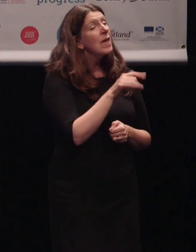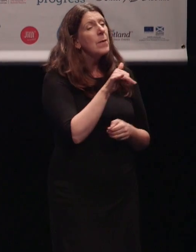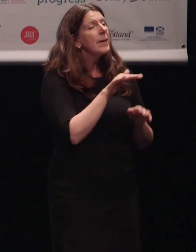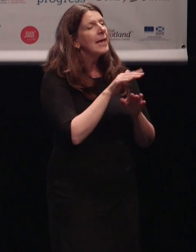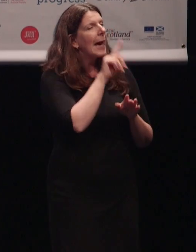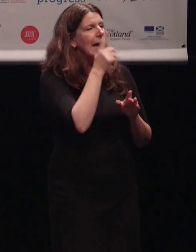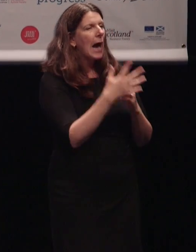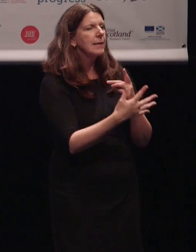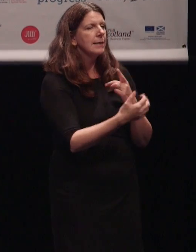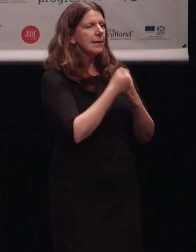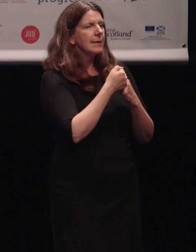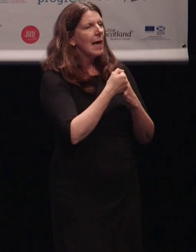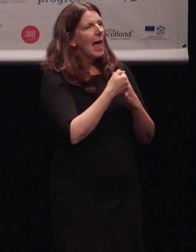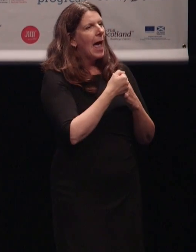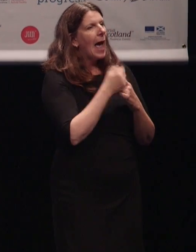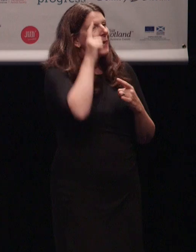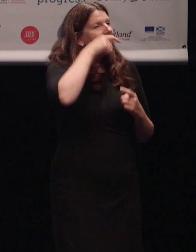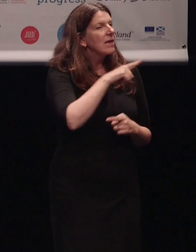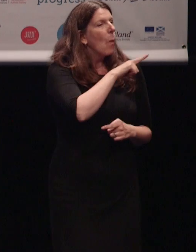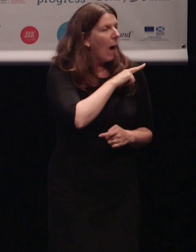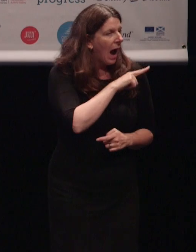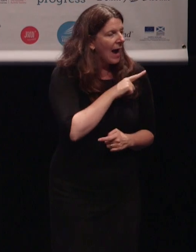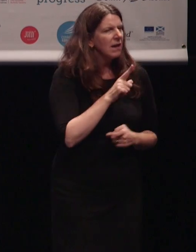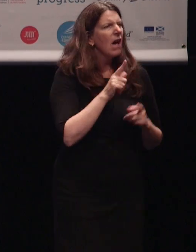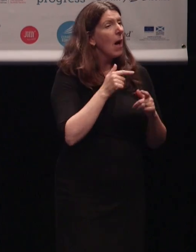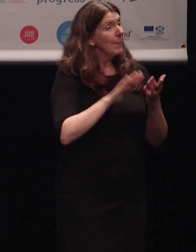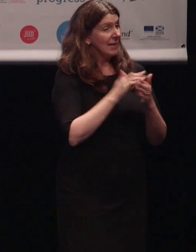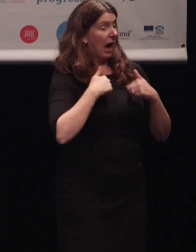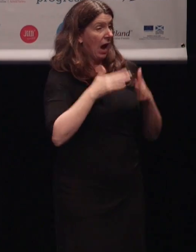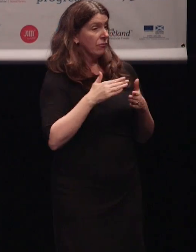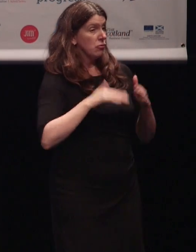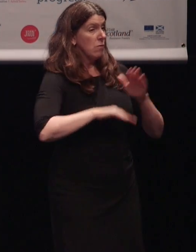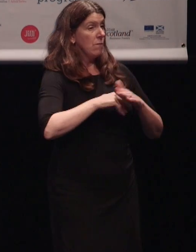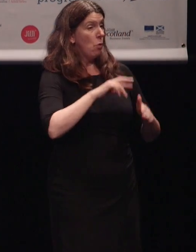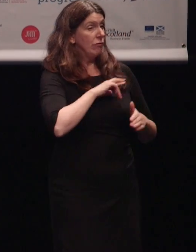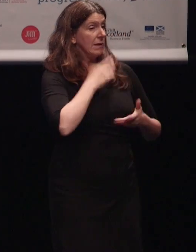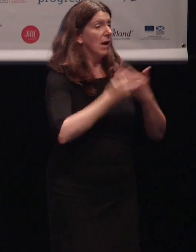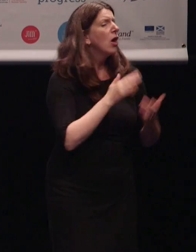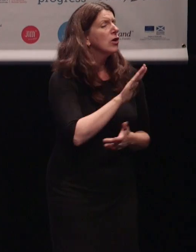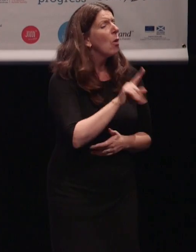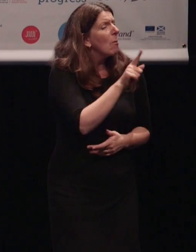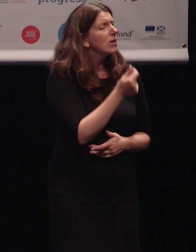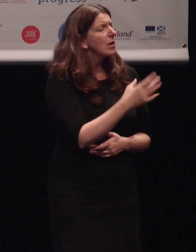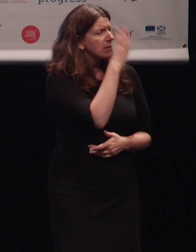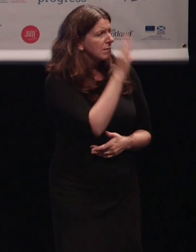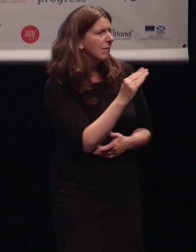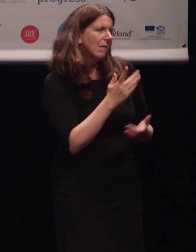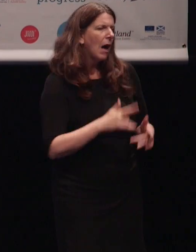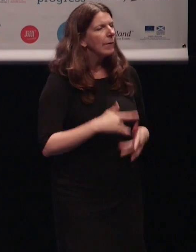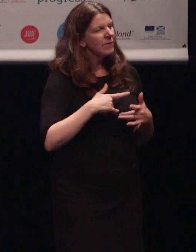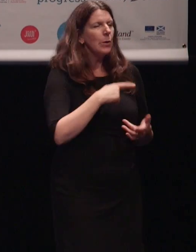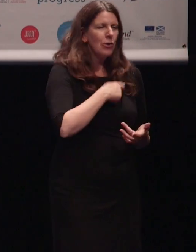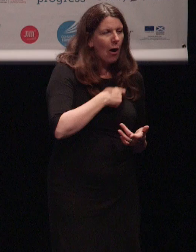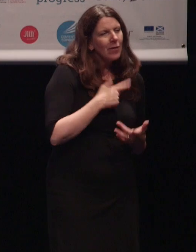And maybe you don't have to explain why, but tell them that you can do this. And another part of the transparent communication, because that's